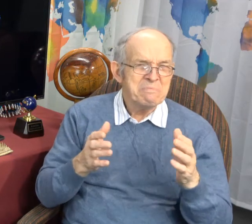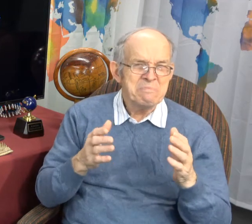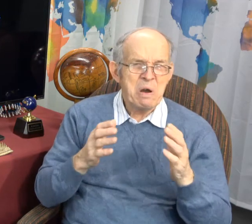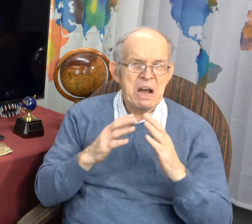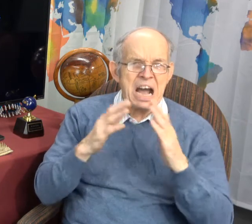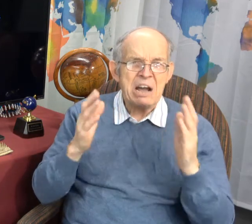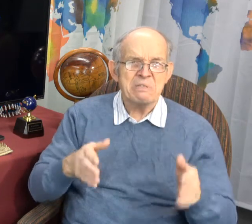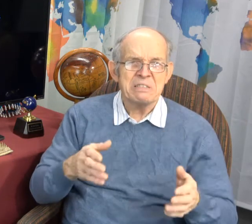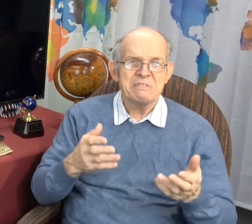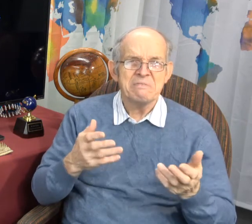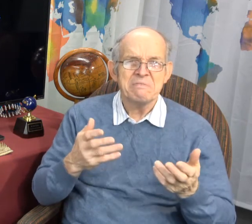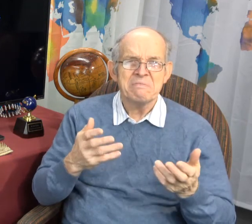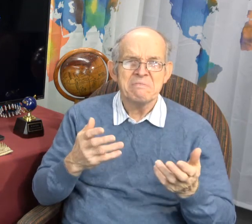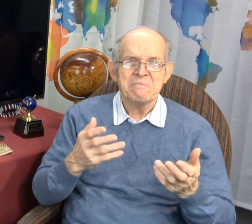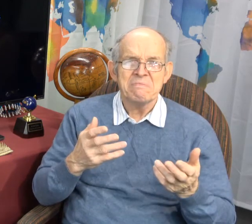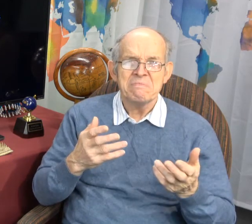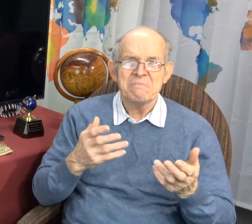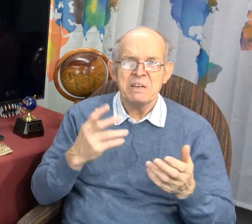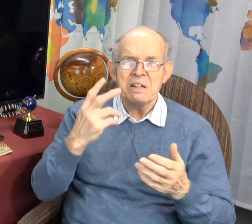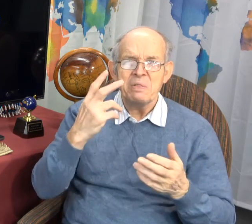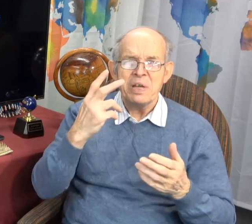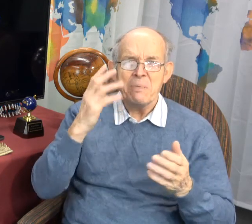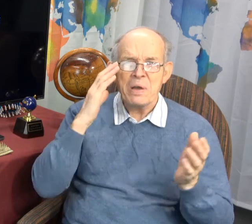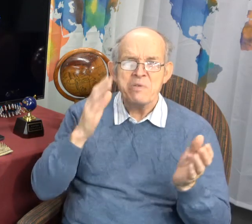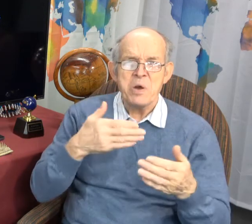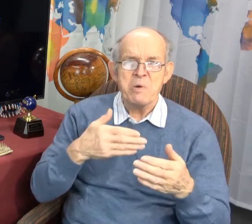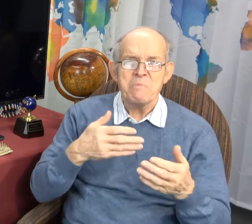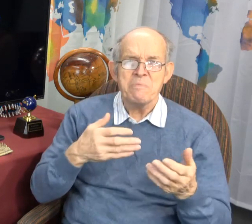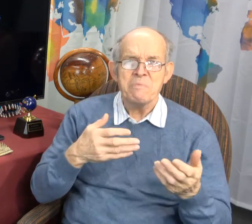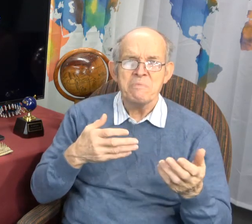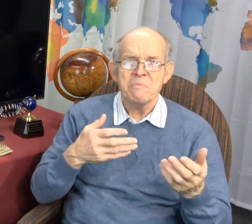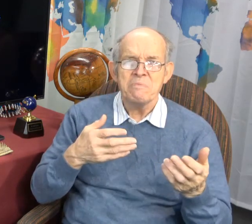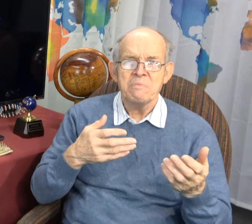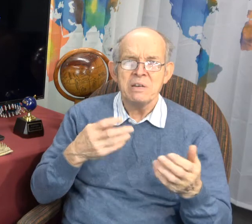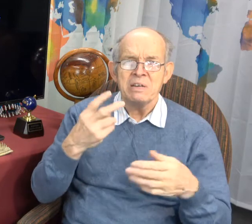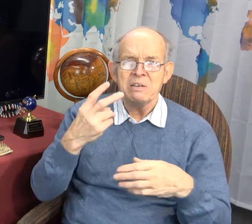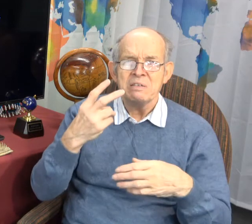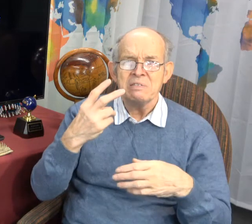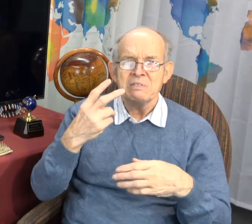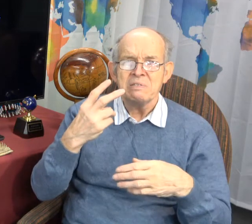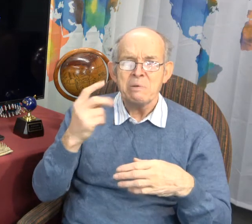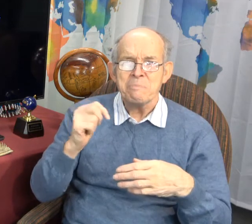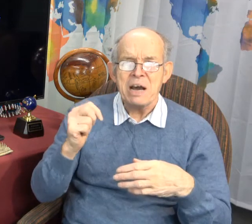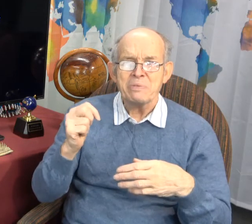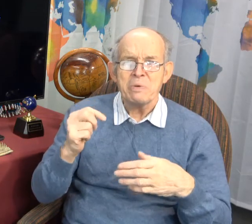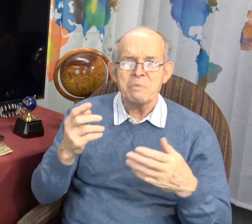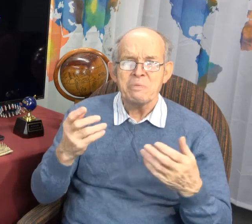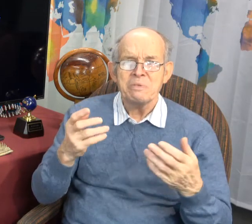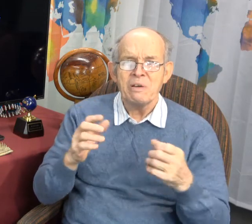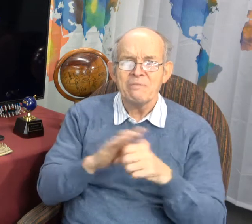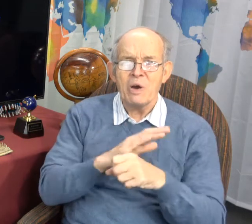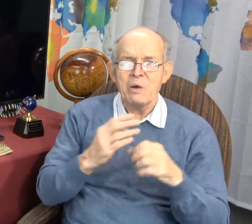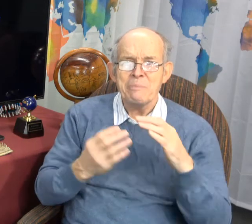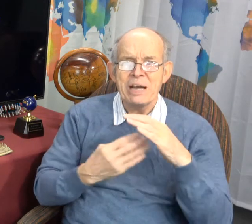My house, the bedroom, to bathroom for my